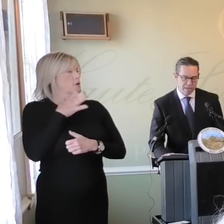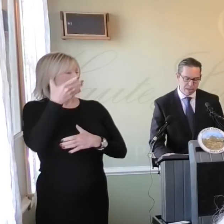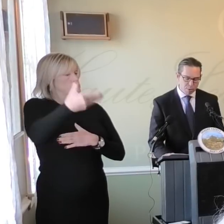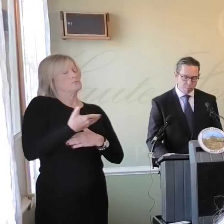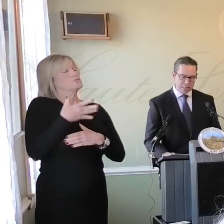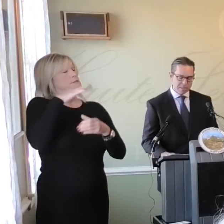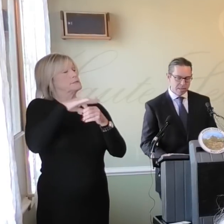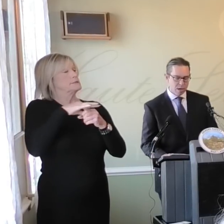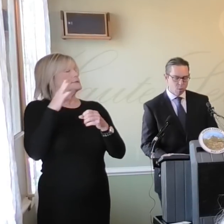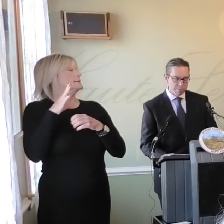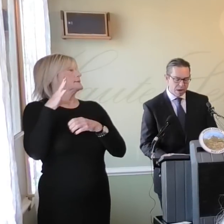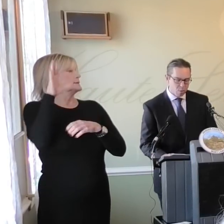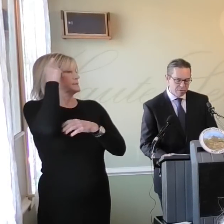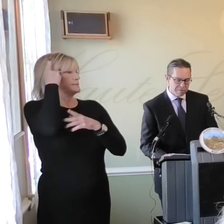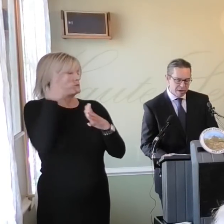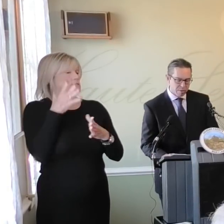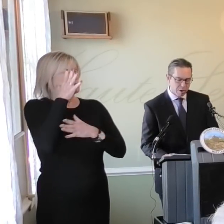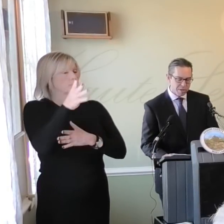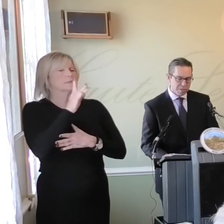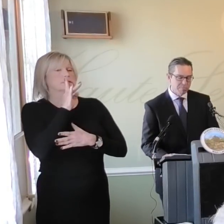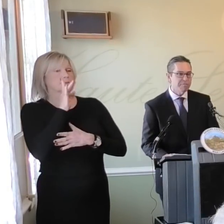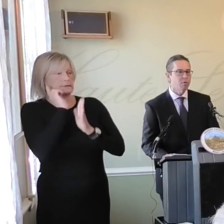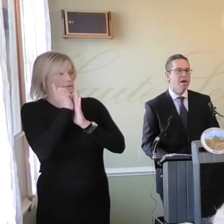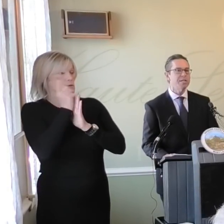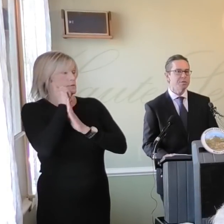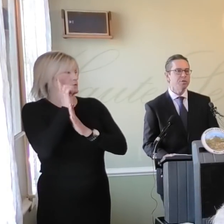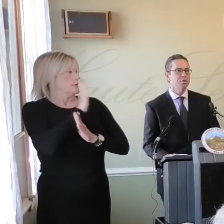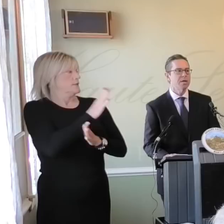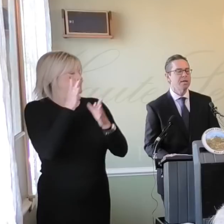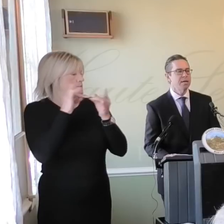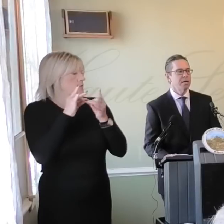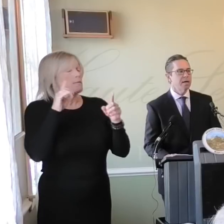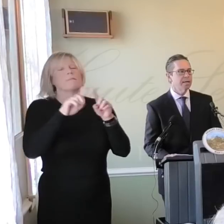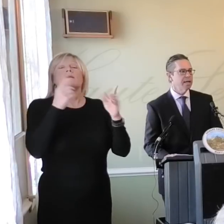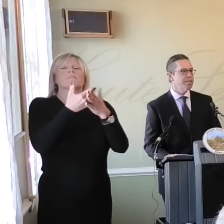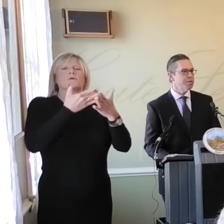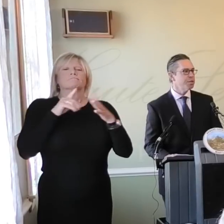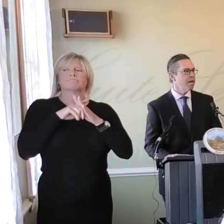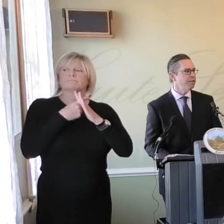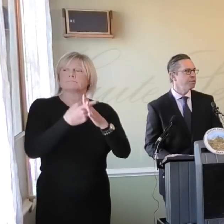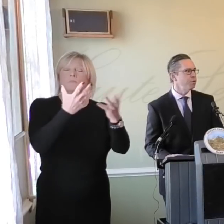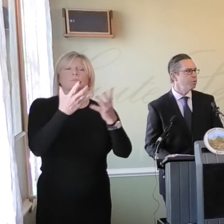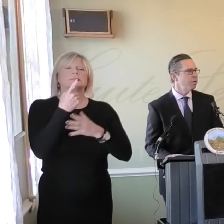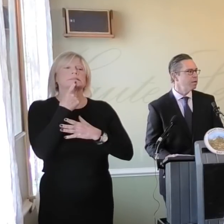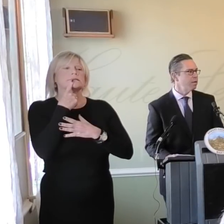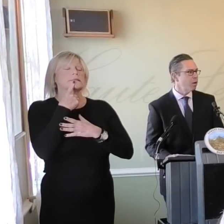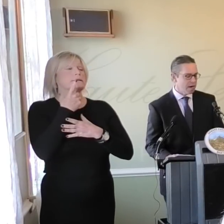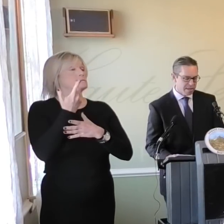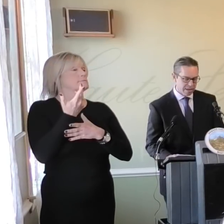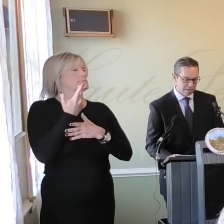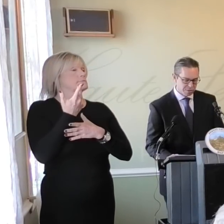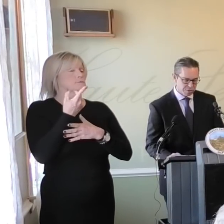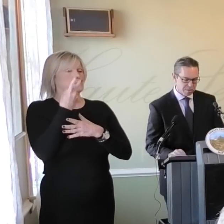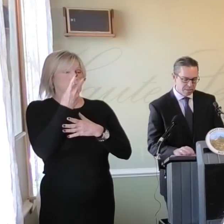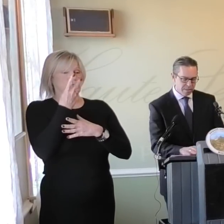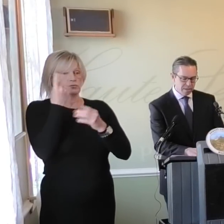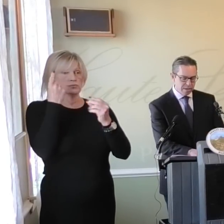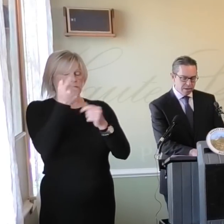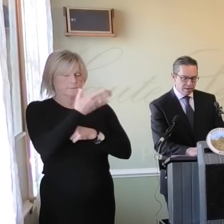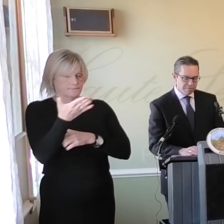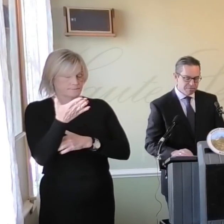be speaking in a moment, one by one, for their remarks. And before I do, I'd like to just say two quick